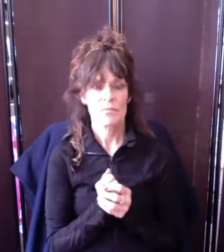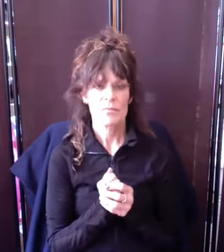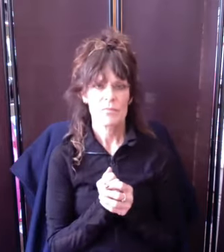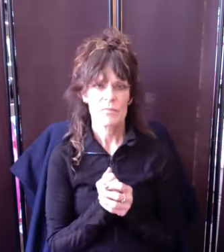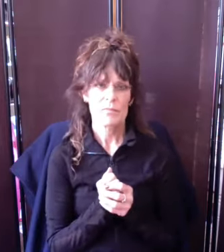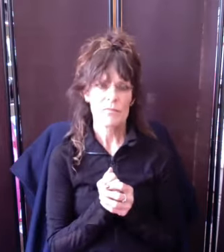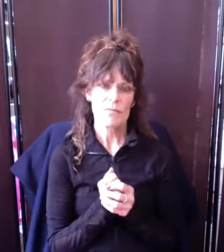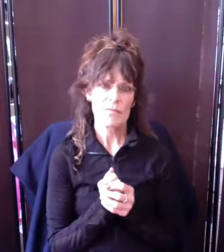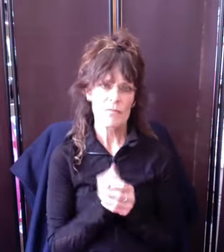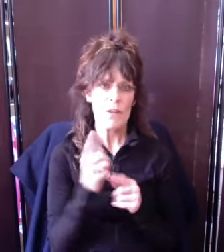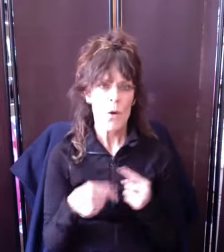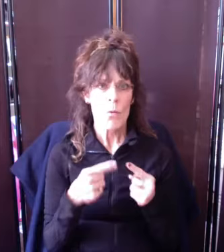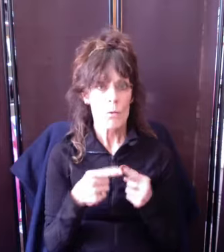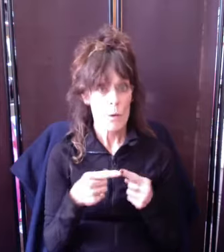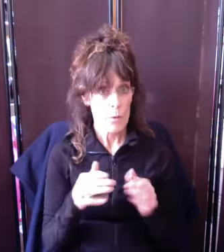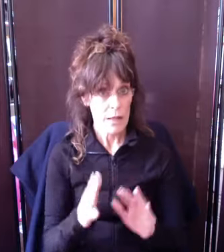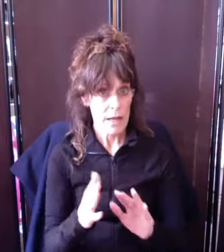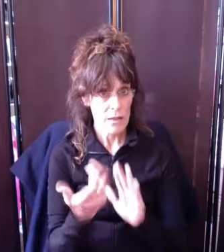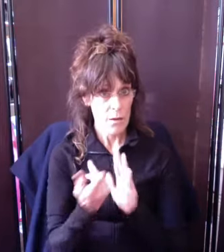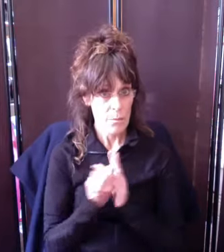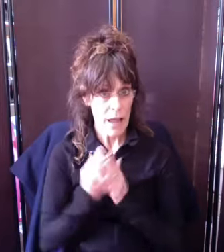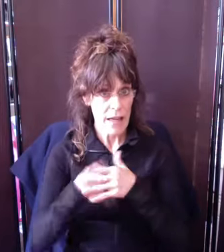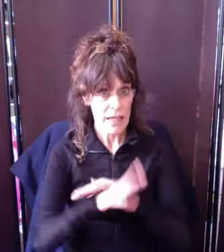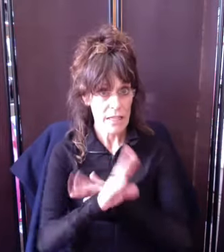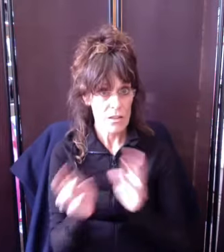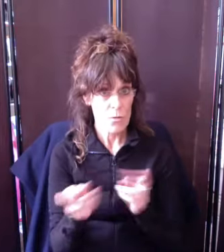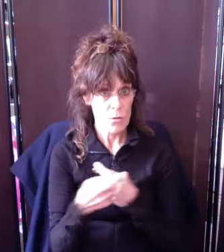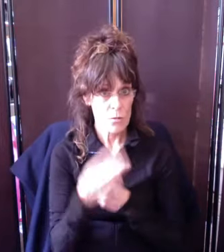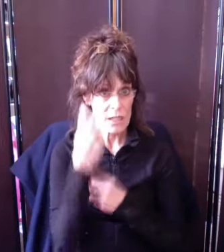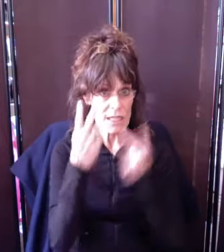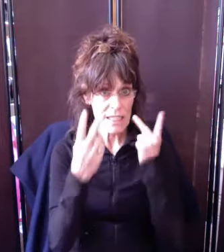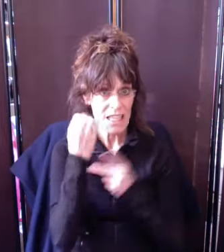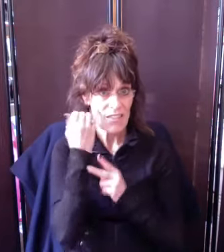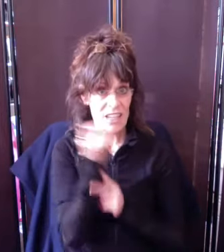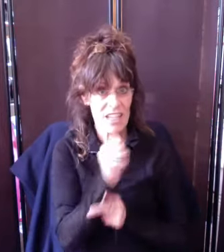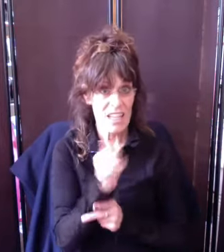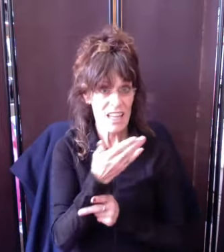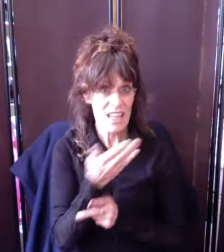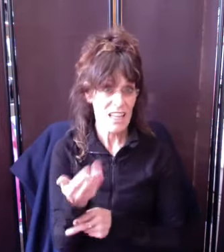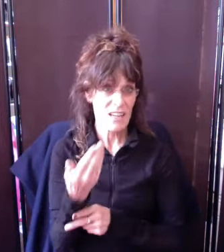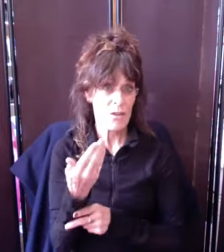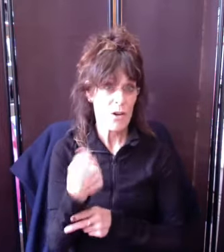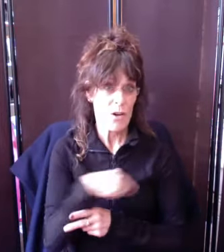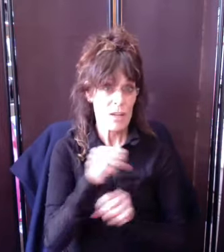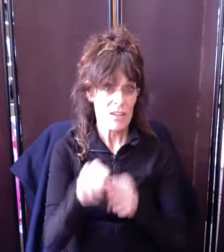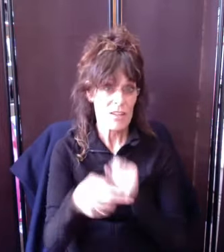when we were allowed to go back into that room to see if there was anything salvageable at all, I got to tell you